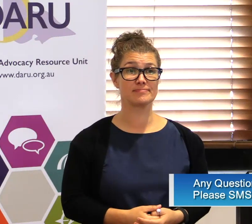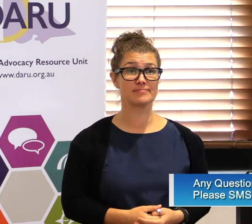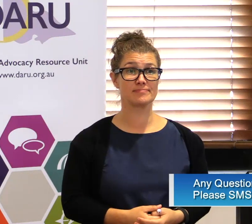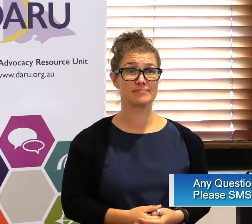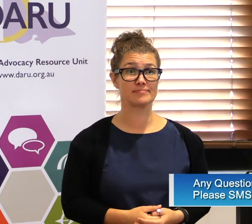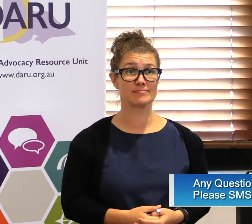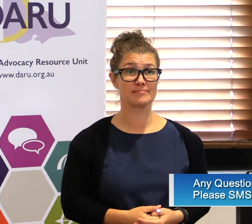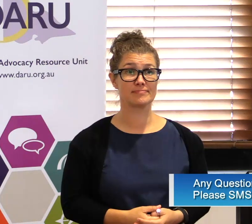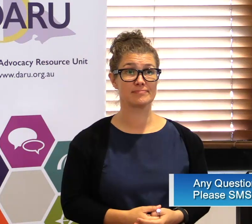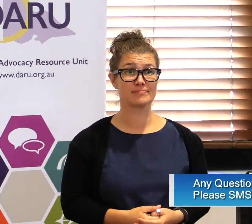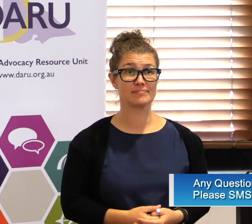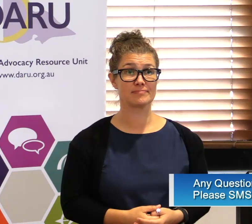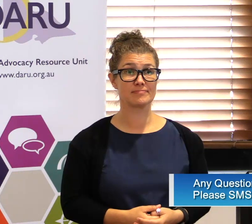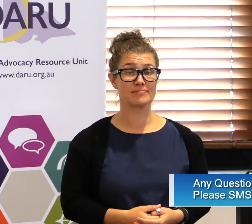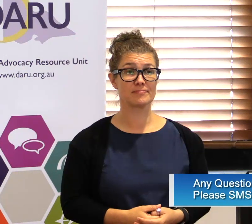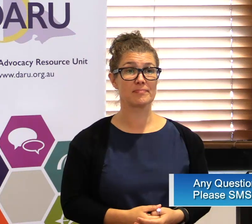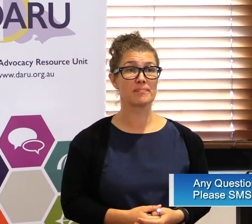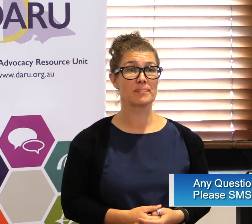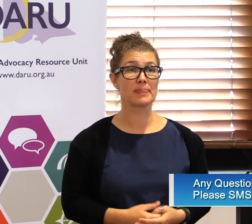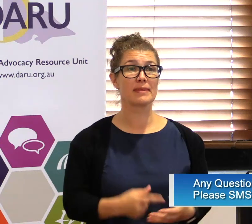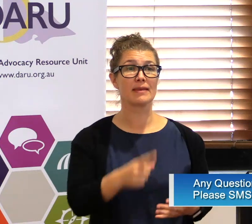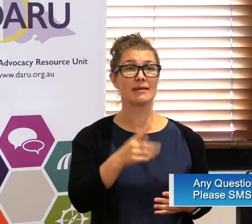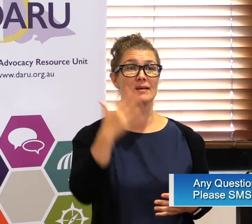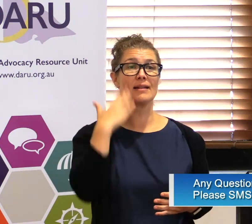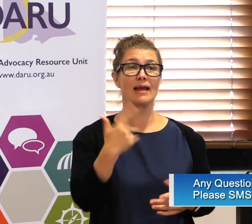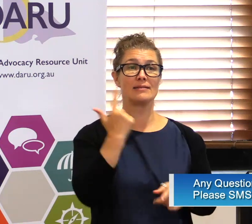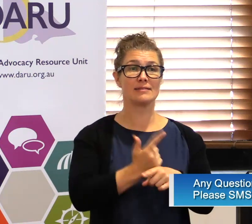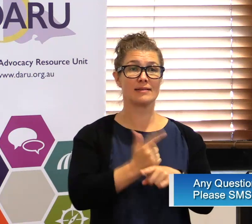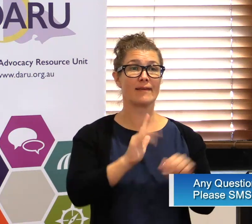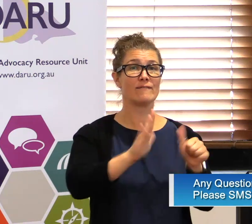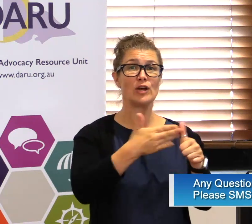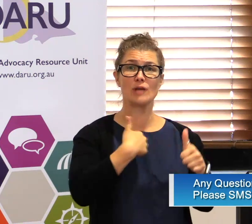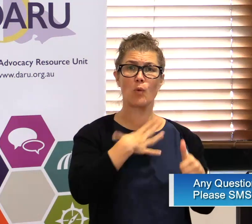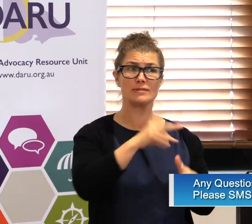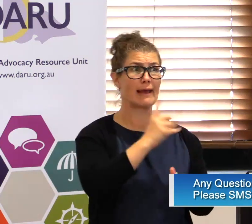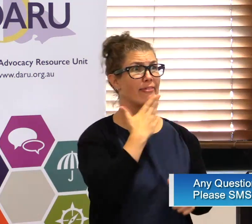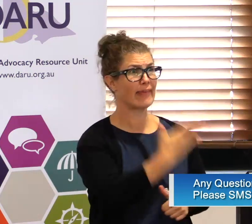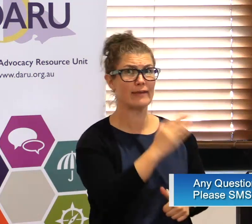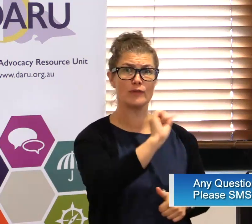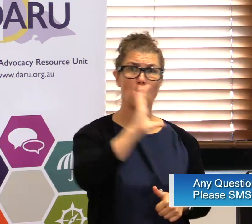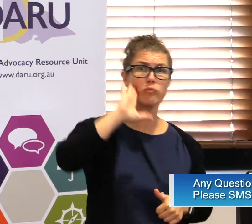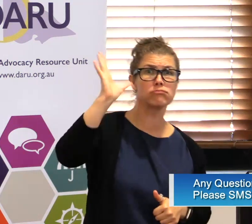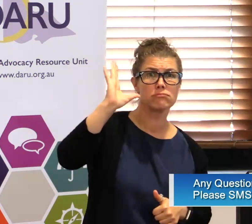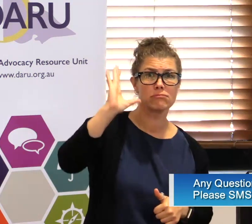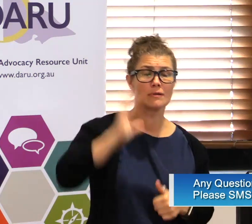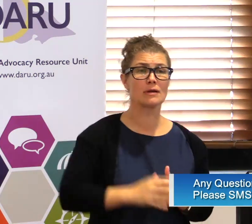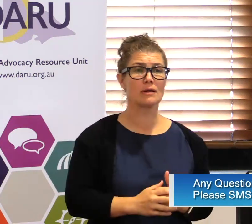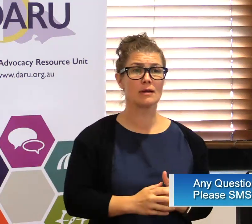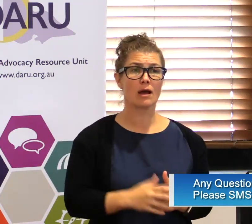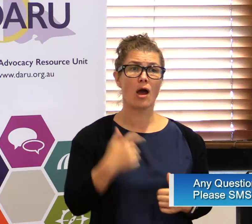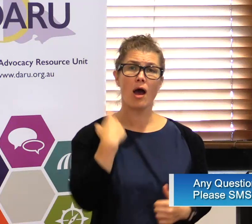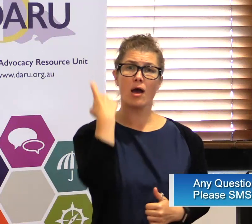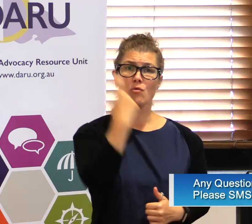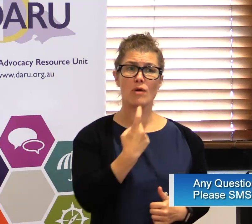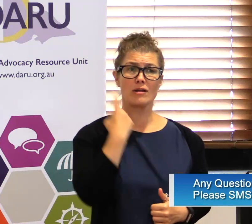Firstly, I'd like to, oh, is that right? Okay, sorry. Firstly, I just want to say thank you. I just wondered,